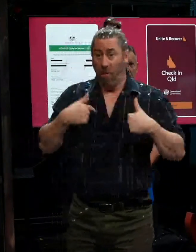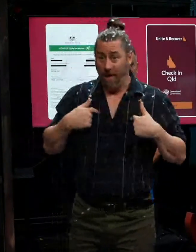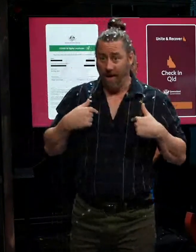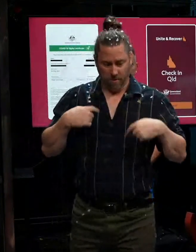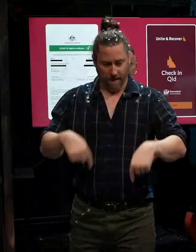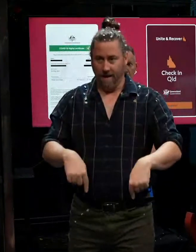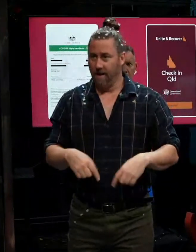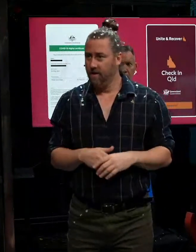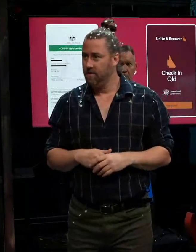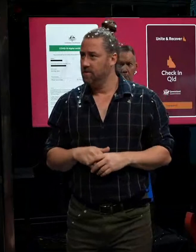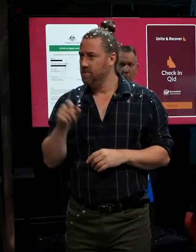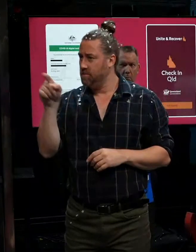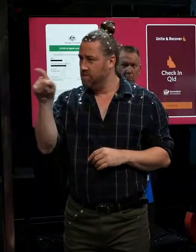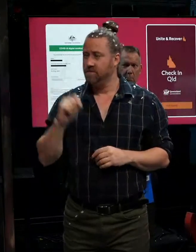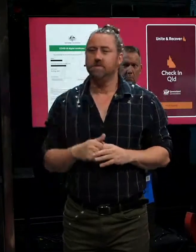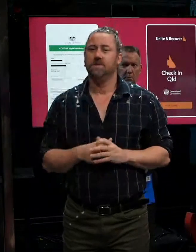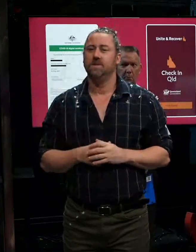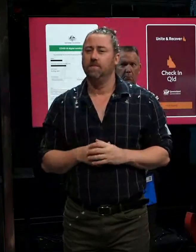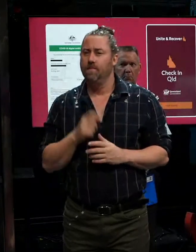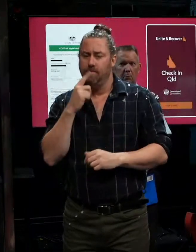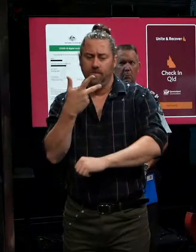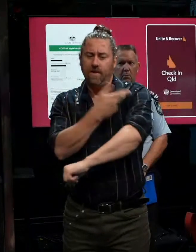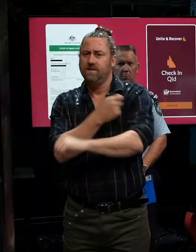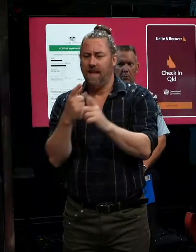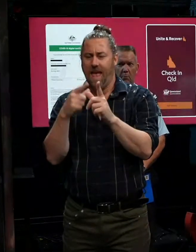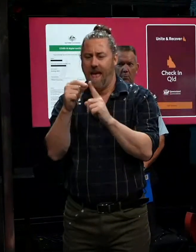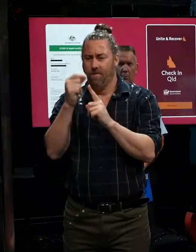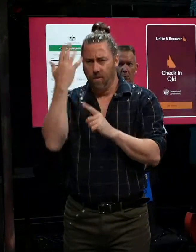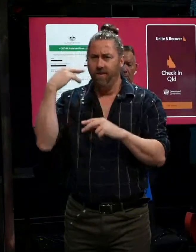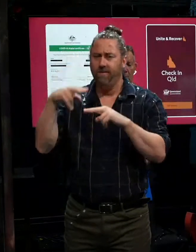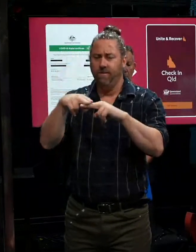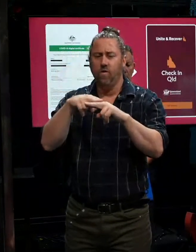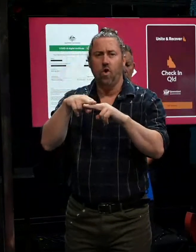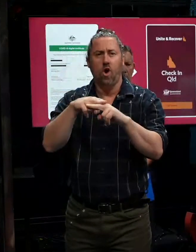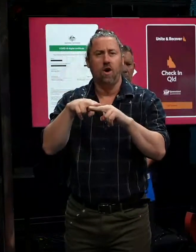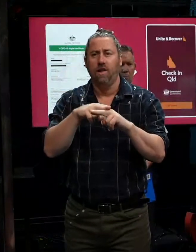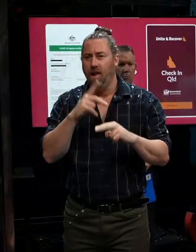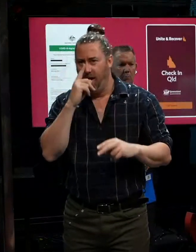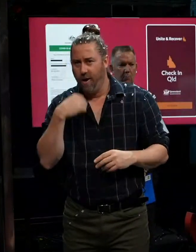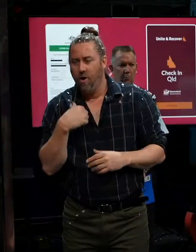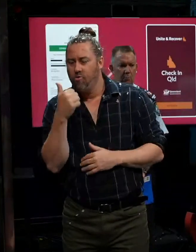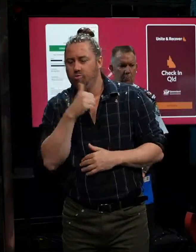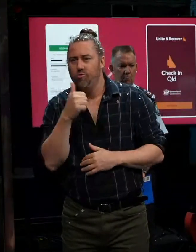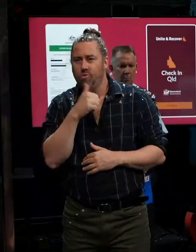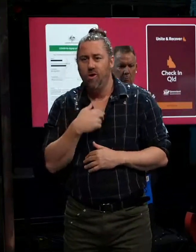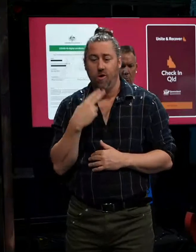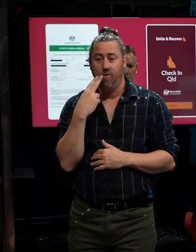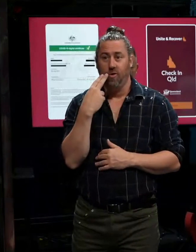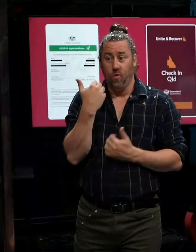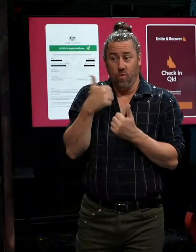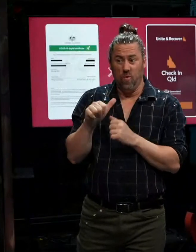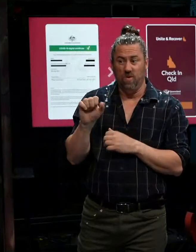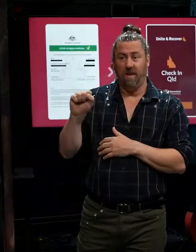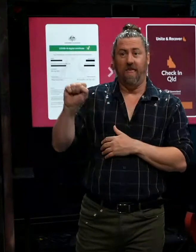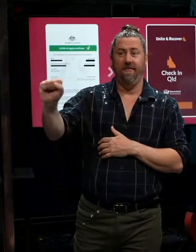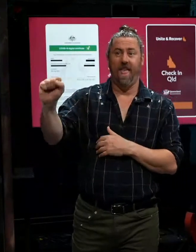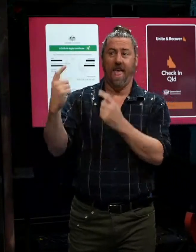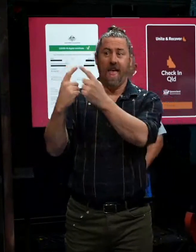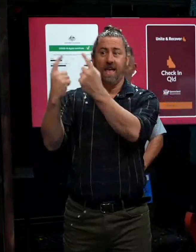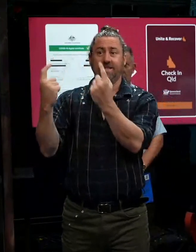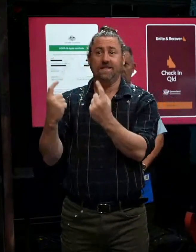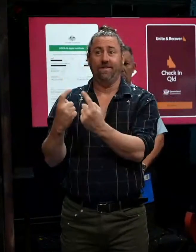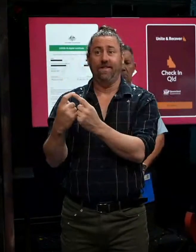here then? On the vaccine app, it was revealed on Friday that anyone can connect their Medicare certificate to someone else's, so